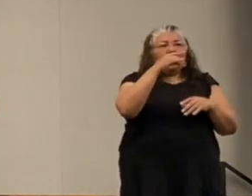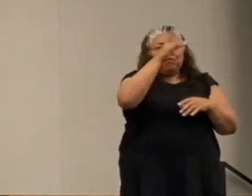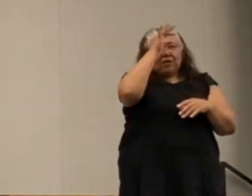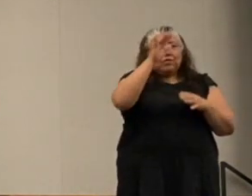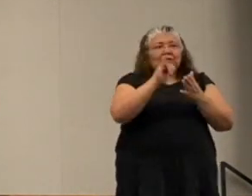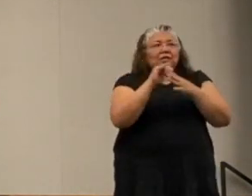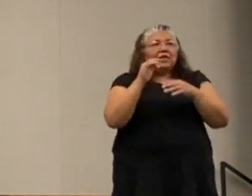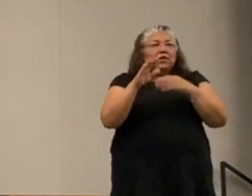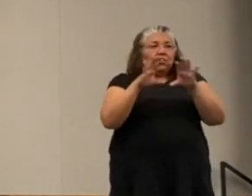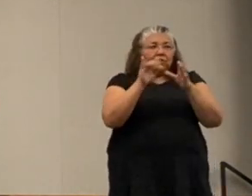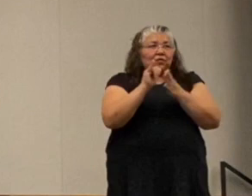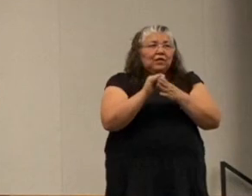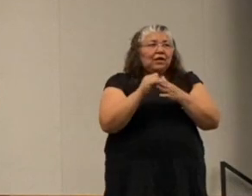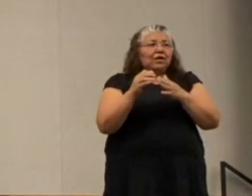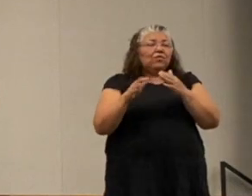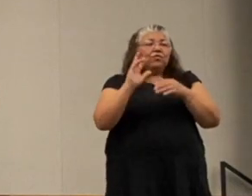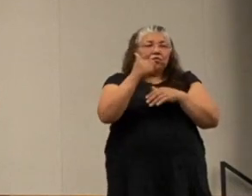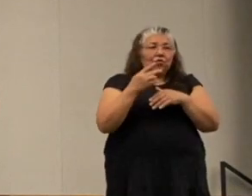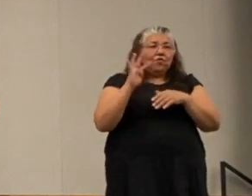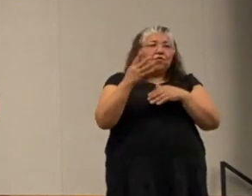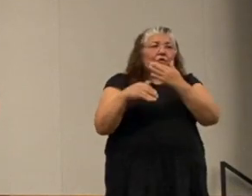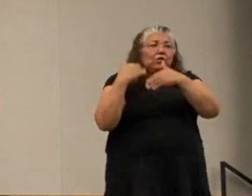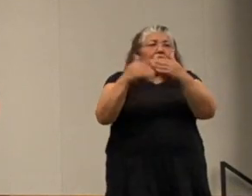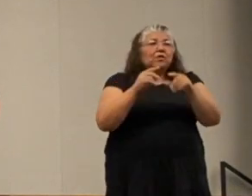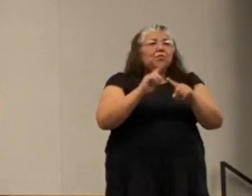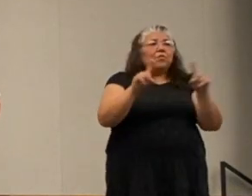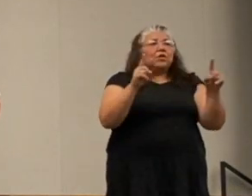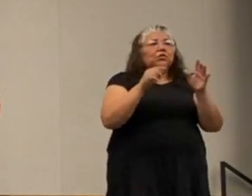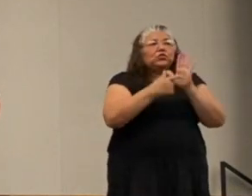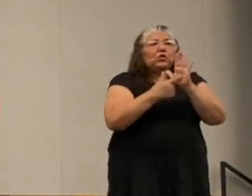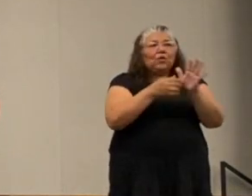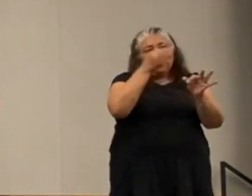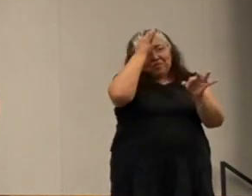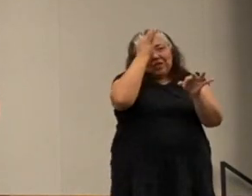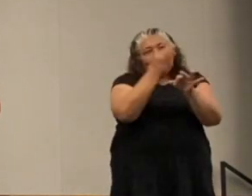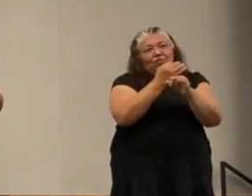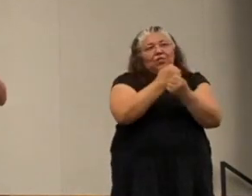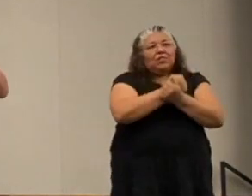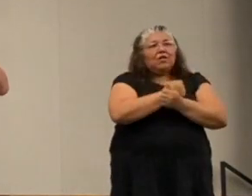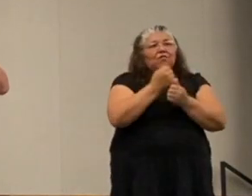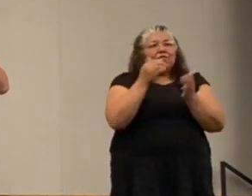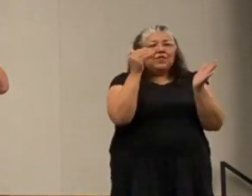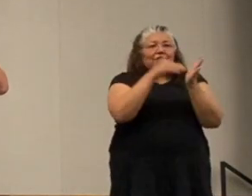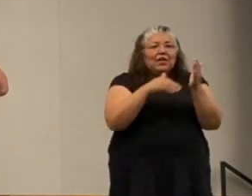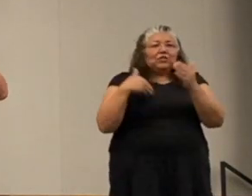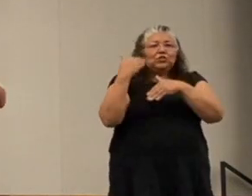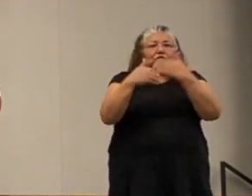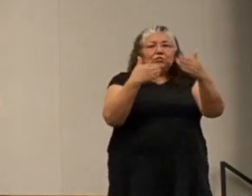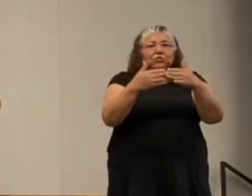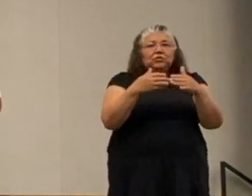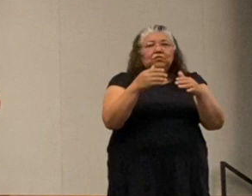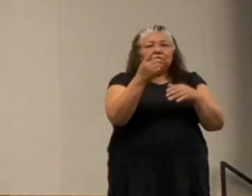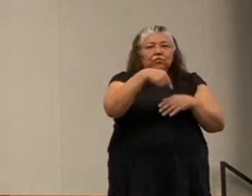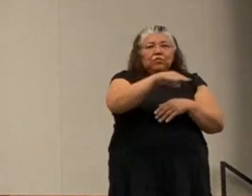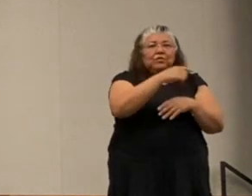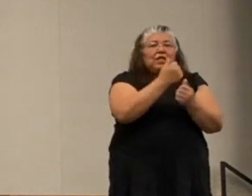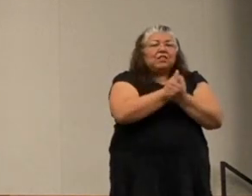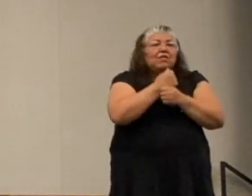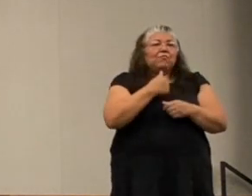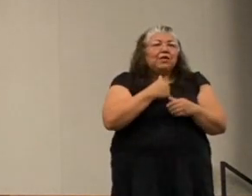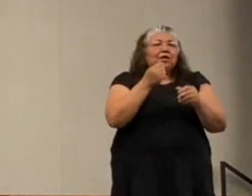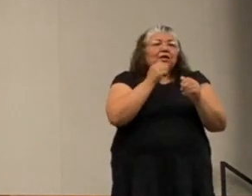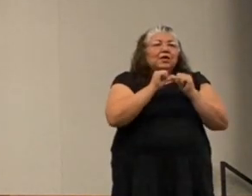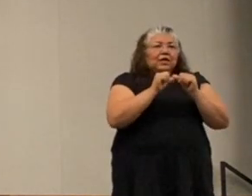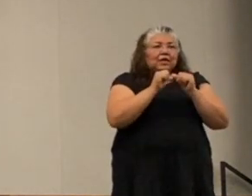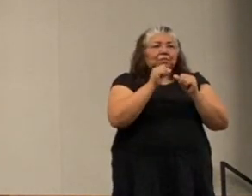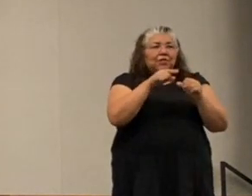me, but showing faithful love to 1,000 generations of those who love me and keep my commands. So Heavenly Father, we